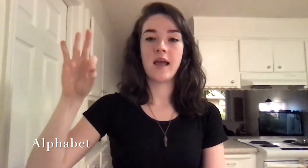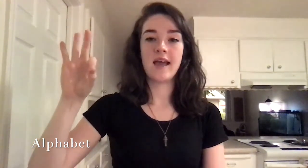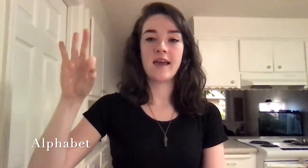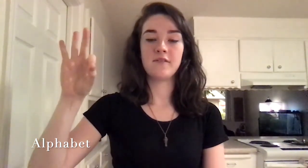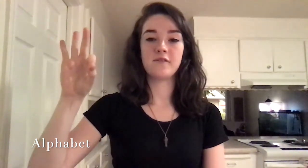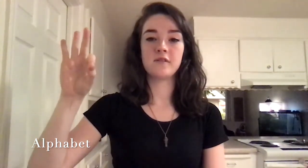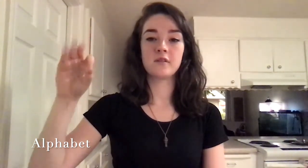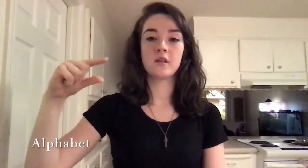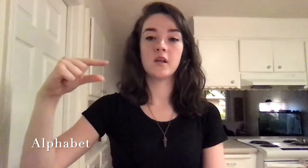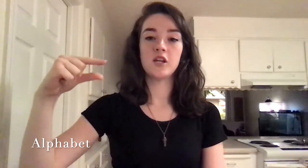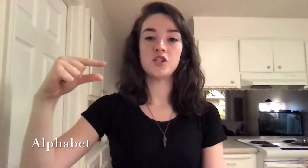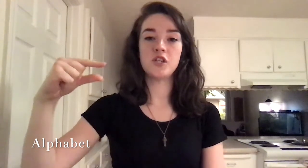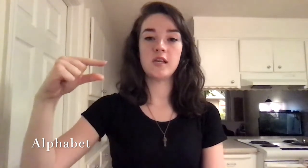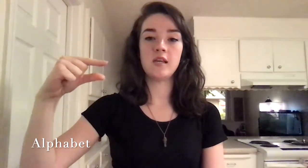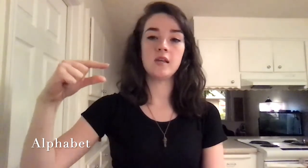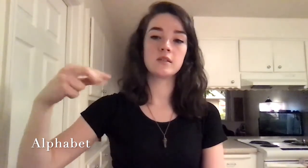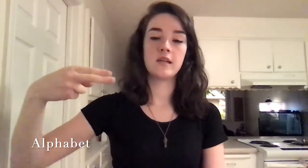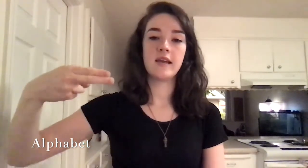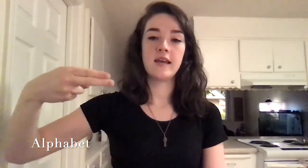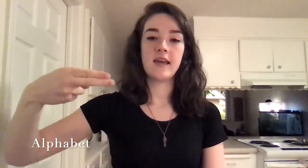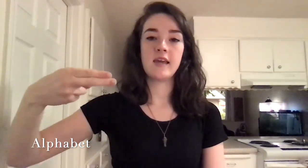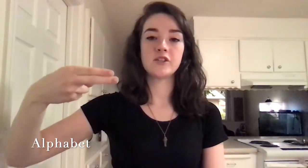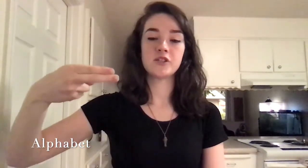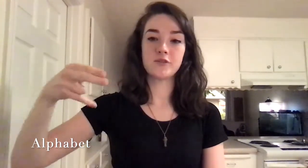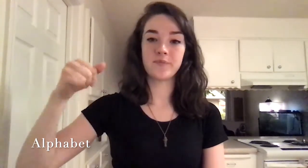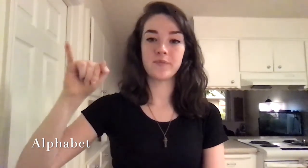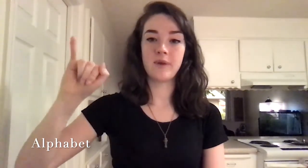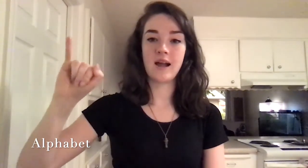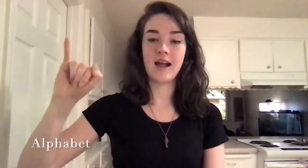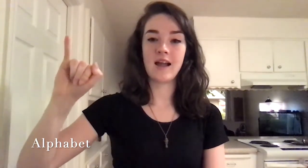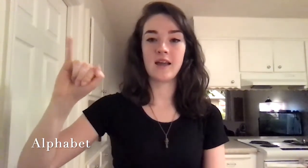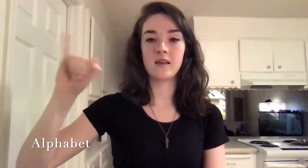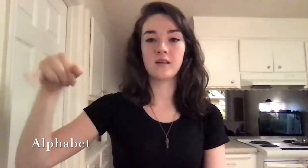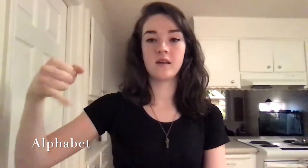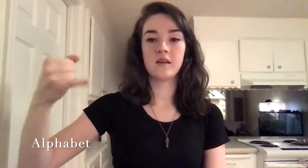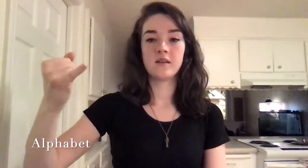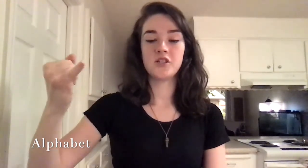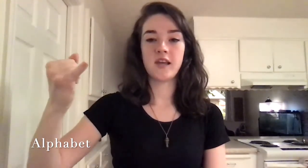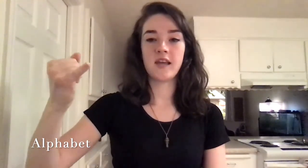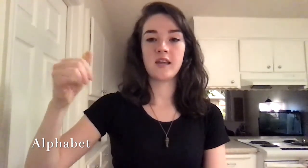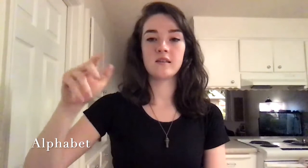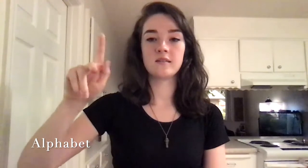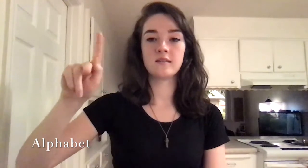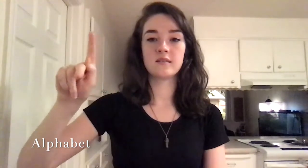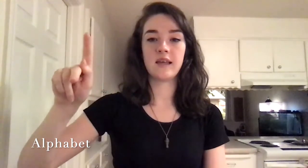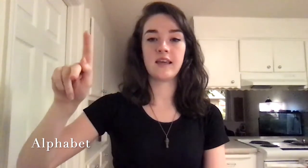F, G, H, I, J,